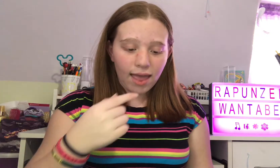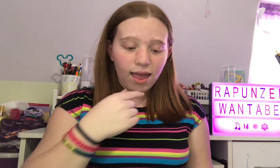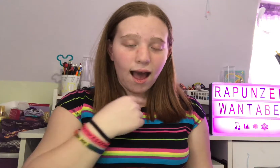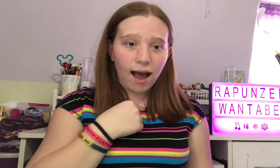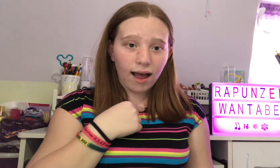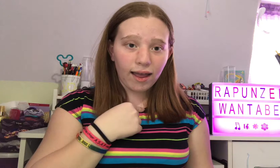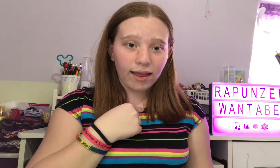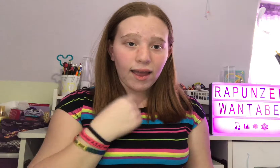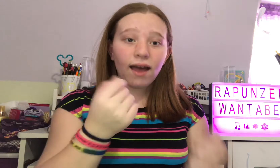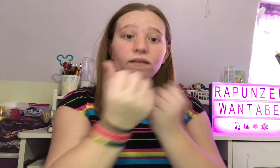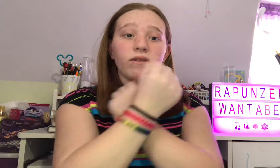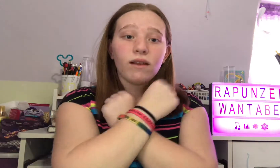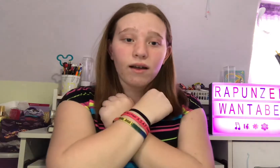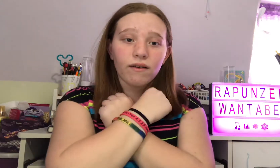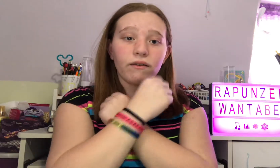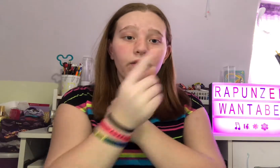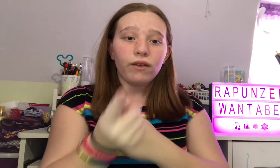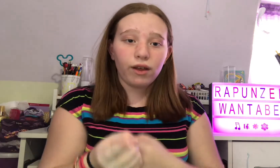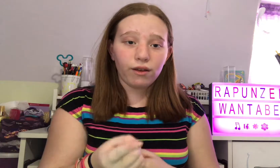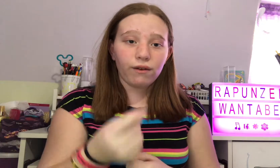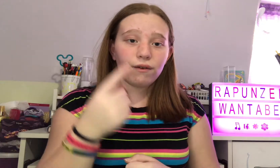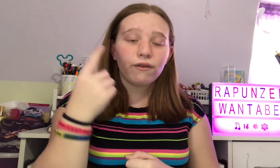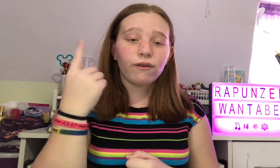And I have loved you for